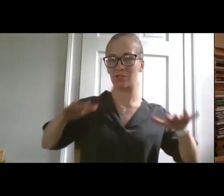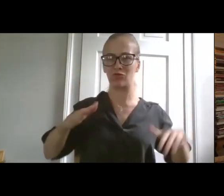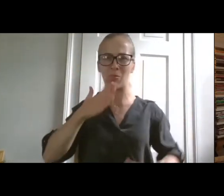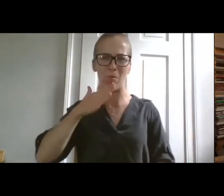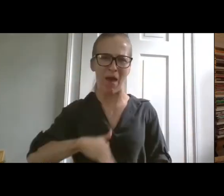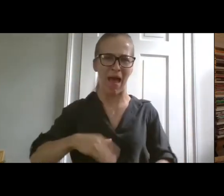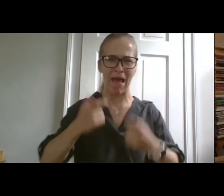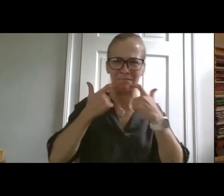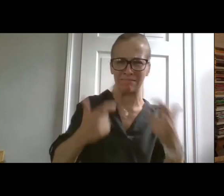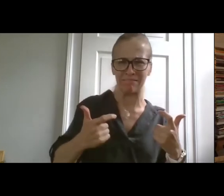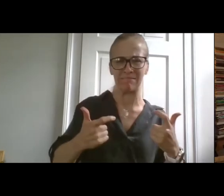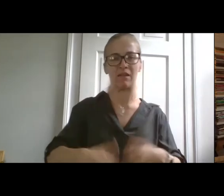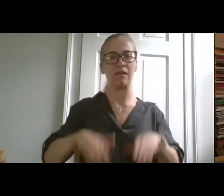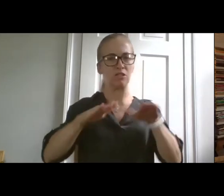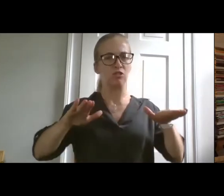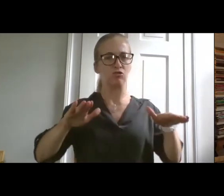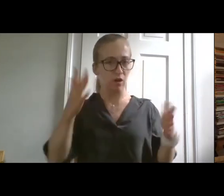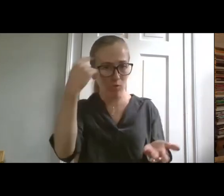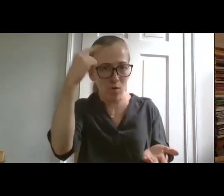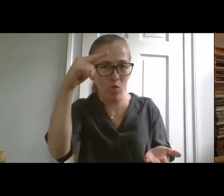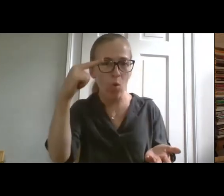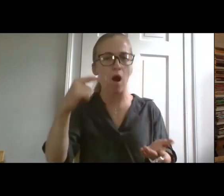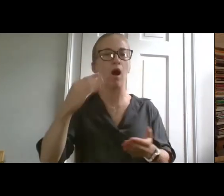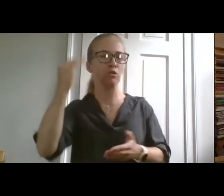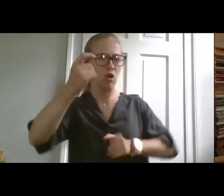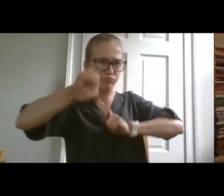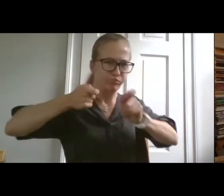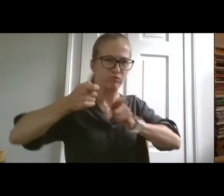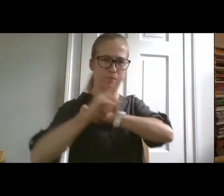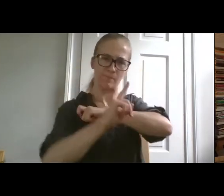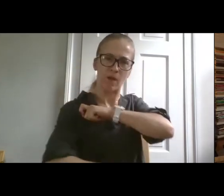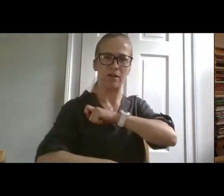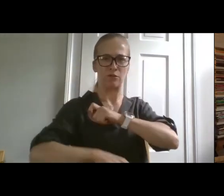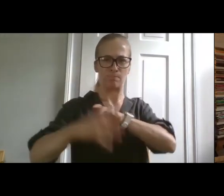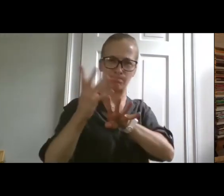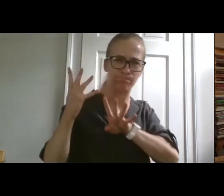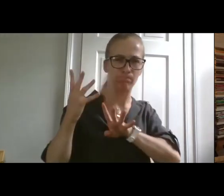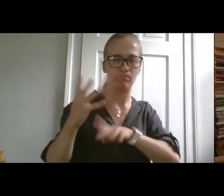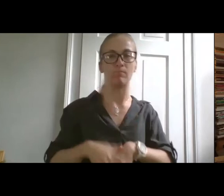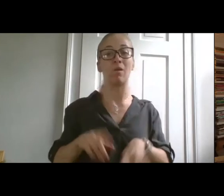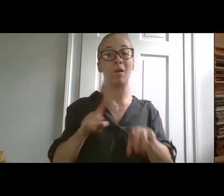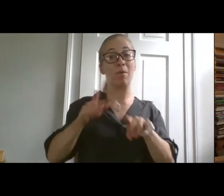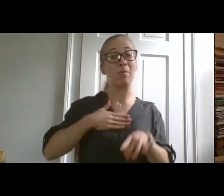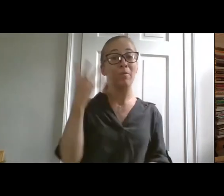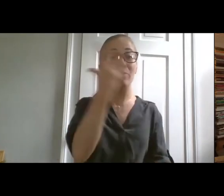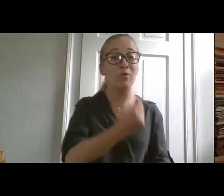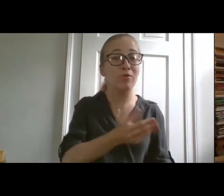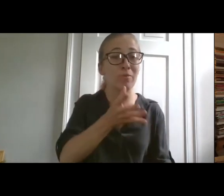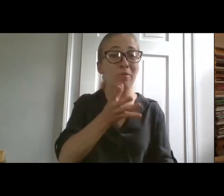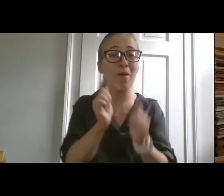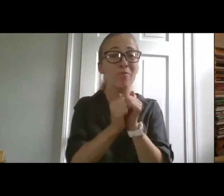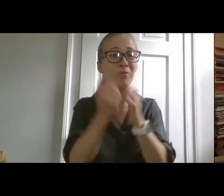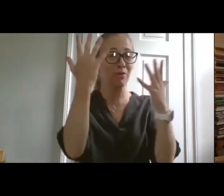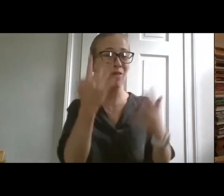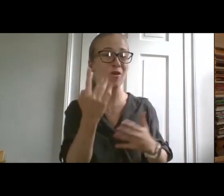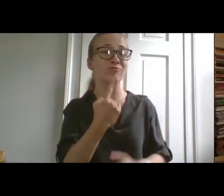bad. Children exist for adults to control and punish and put in line. But my pretty mother with the dark red